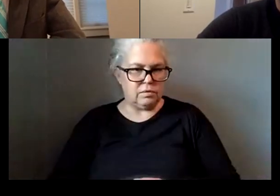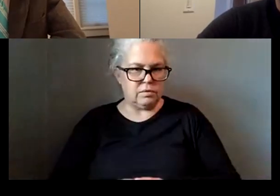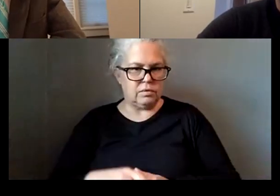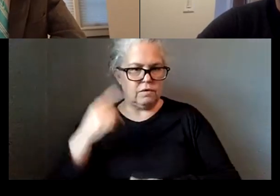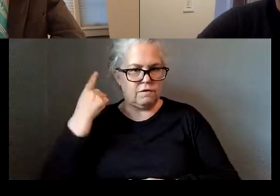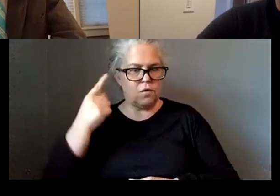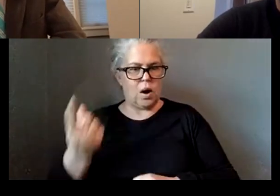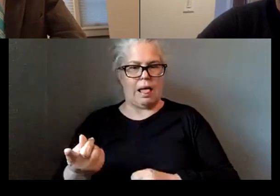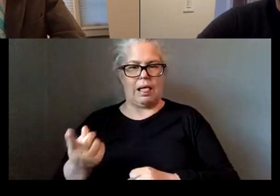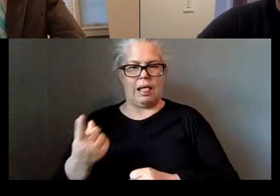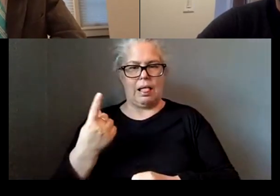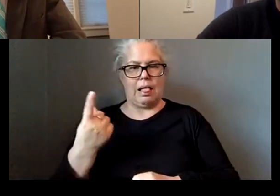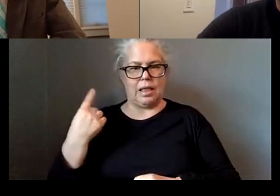year.